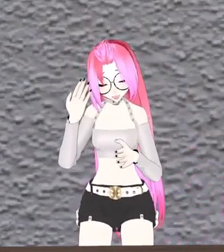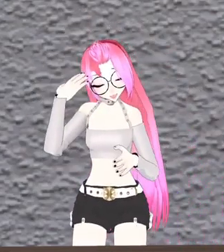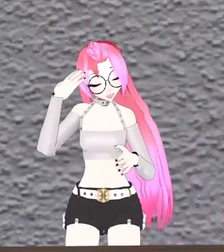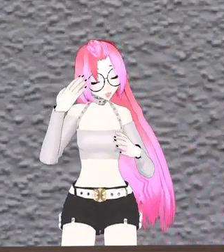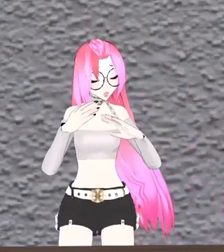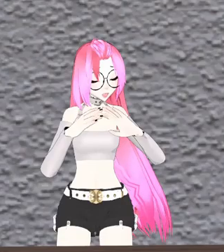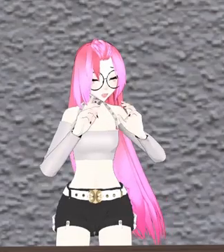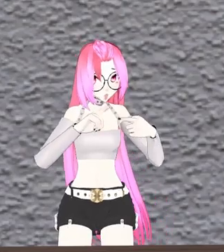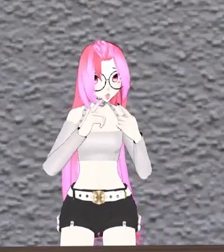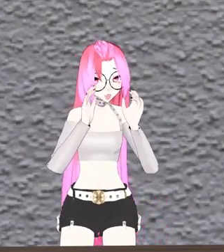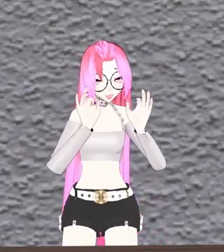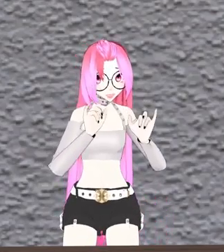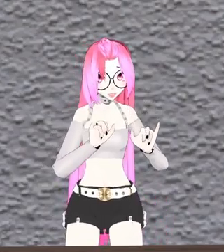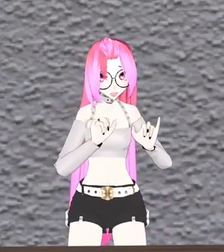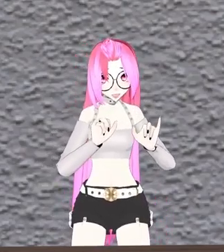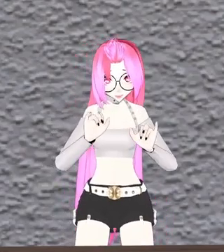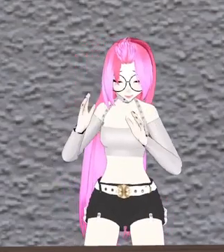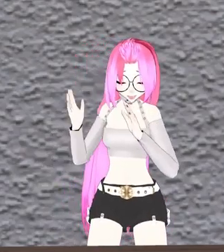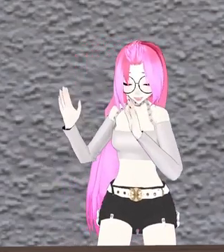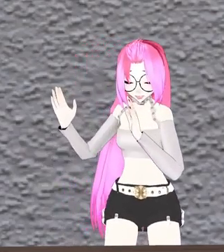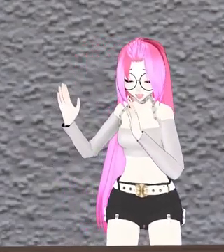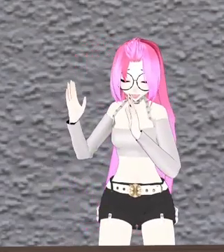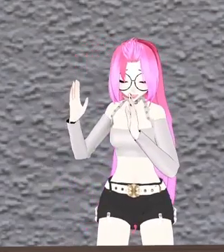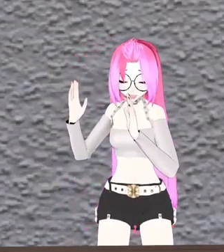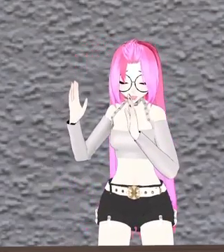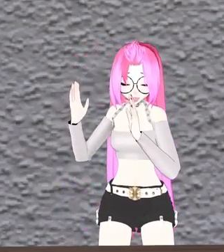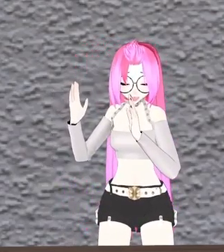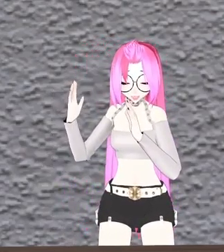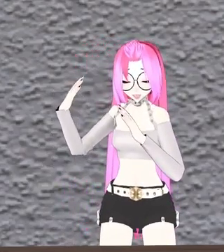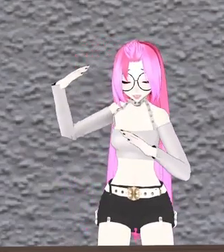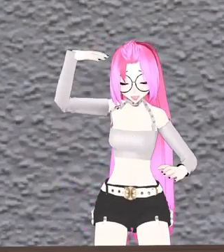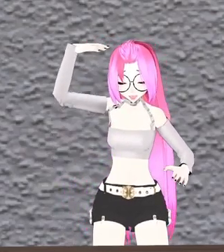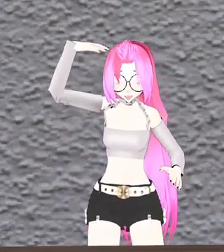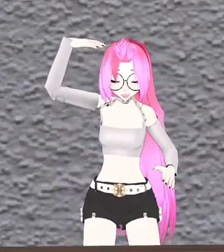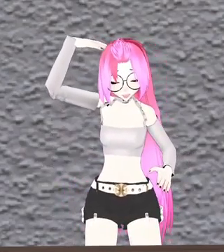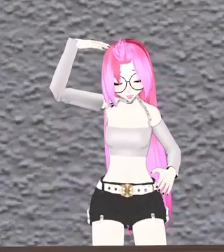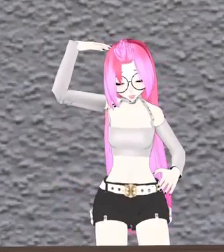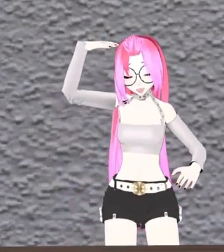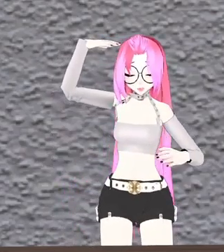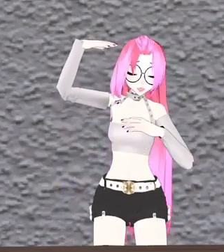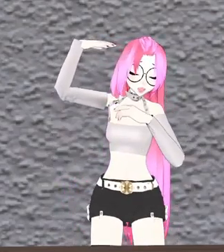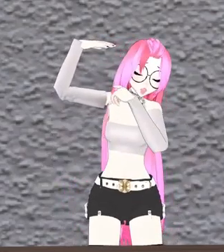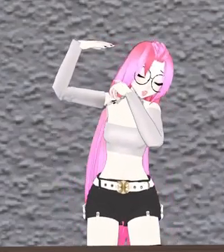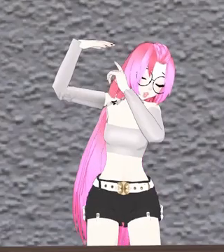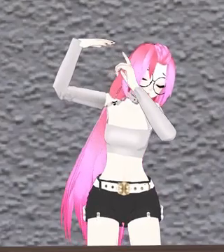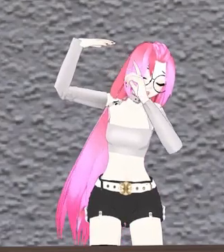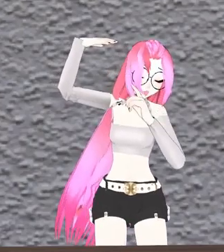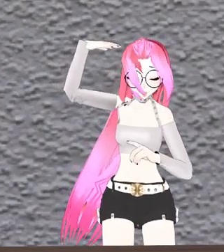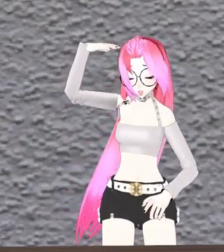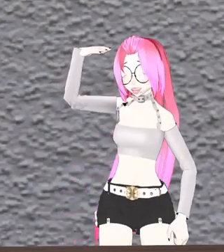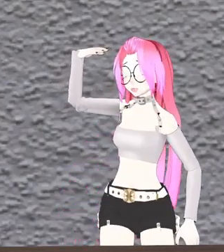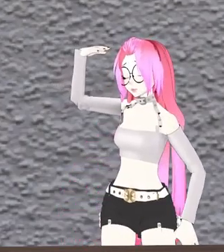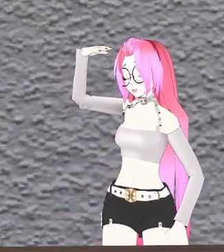or know where to stay, just imagine that little box. Like it's kind of like you're holding like a boombox. You know, like back in the, what